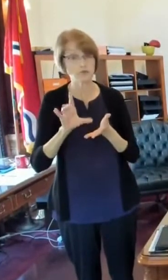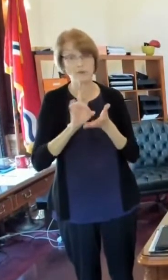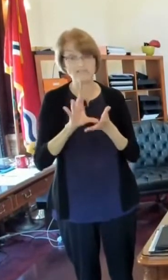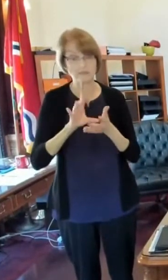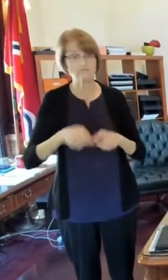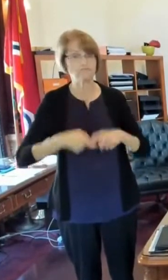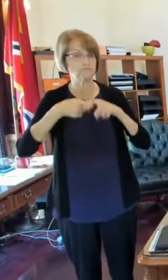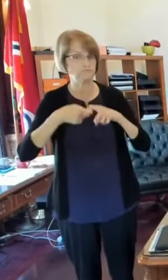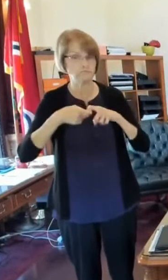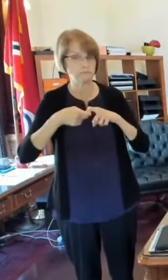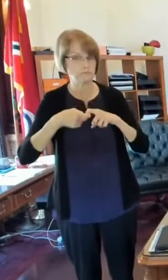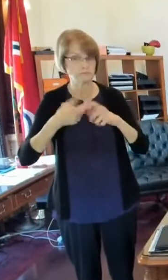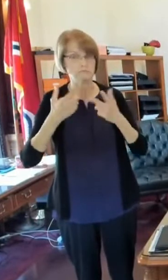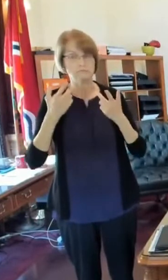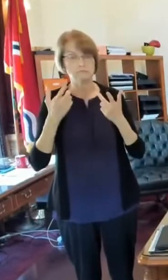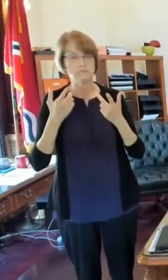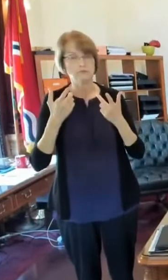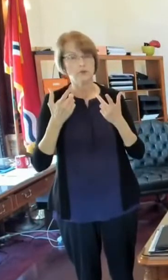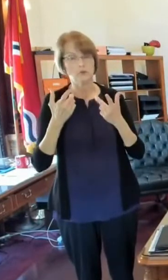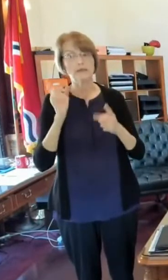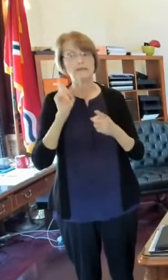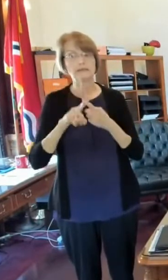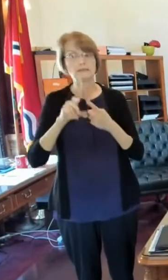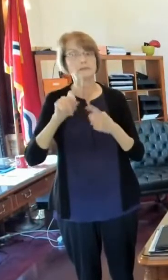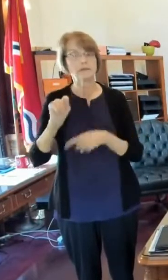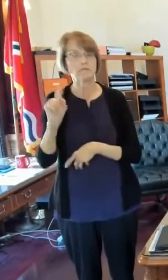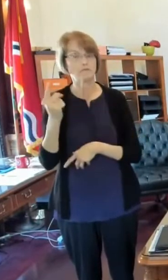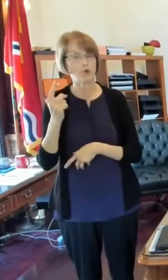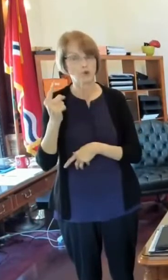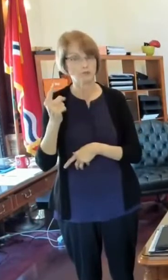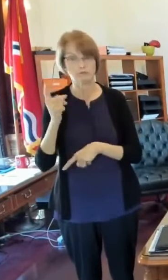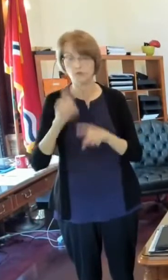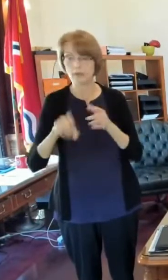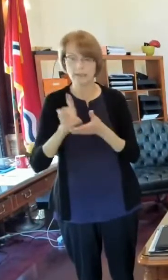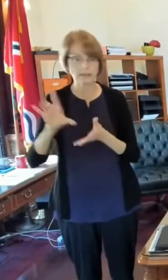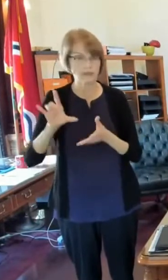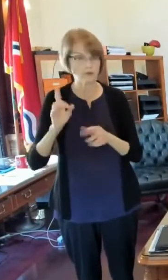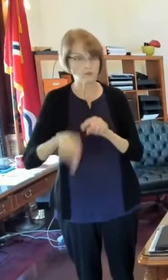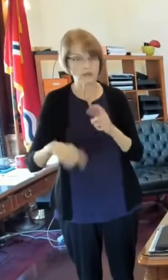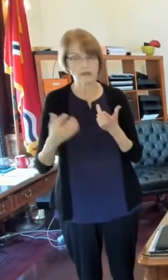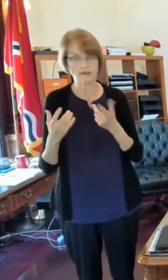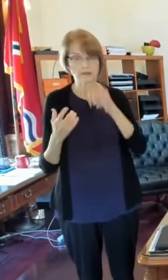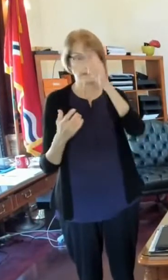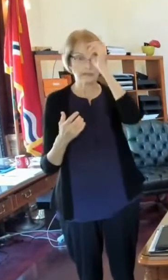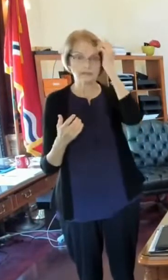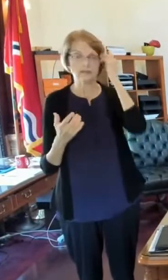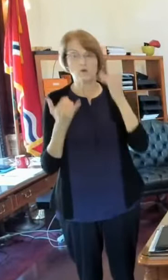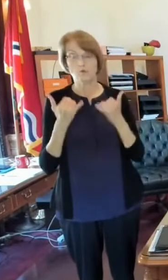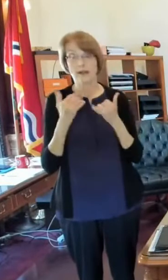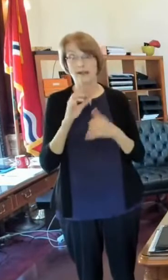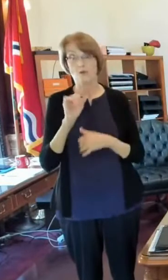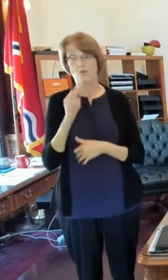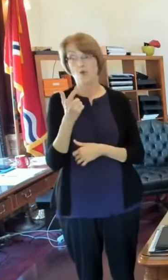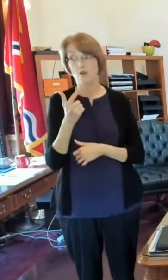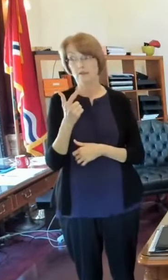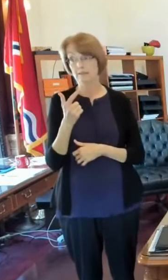That are related to that. Those evictions are stayed until the 1st of September. I get it, it's what, the 7th of